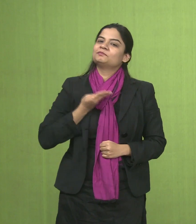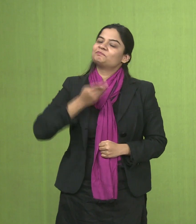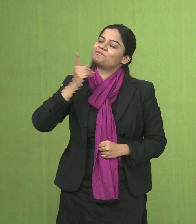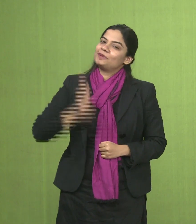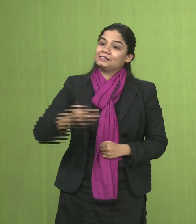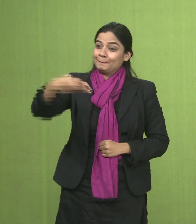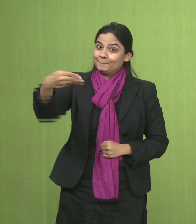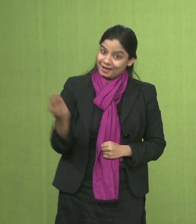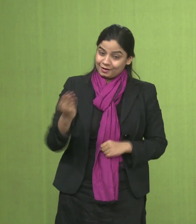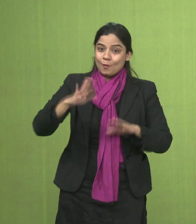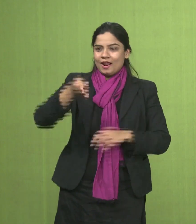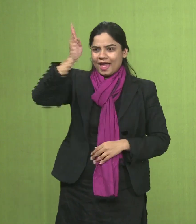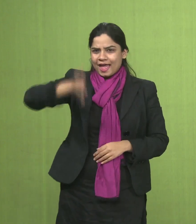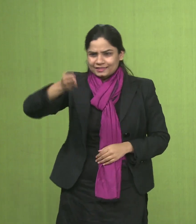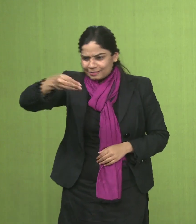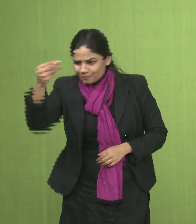always get a bill. Bill, receipt,